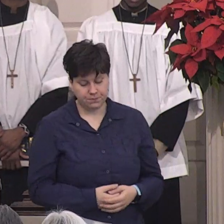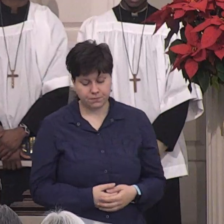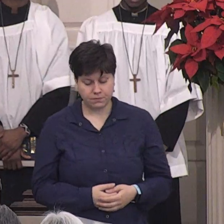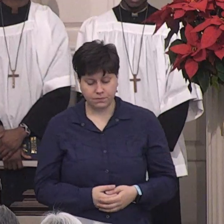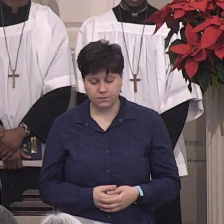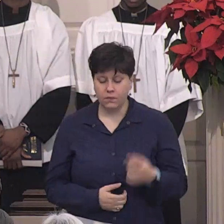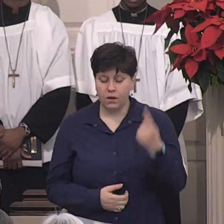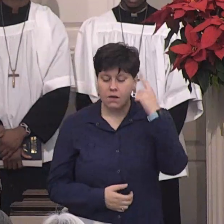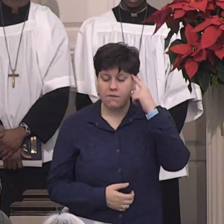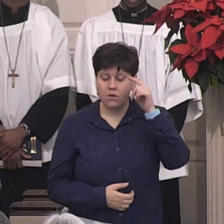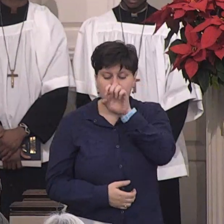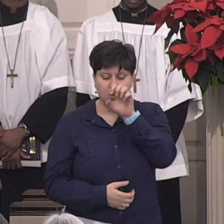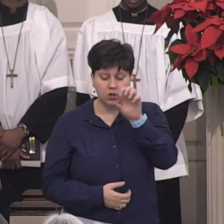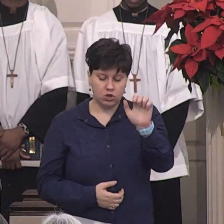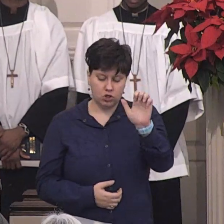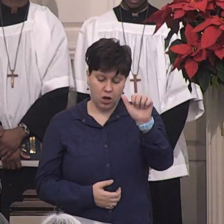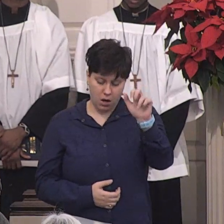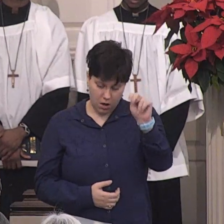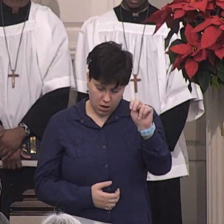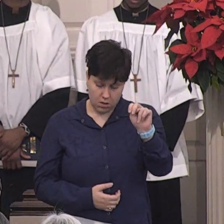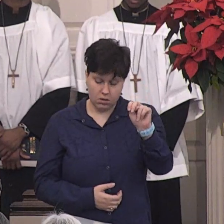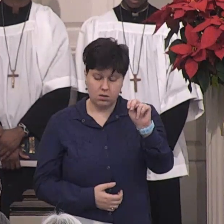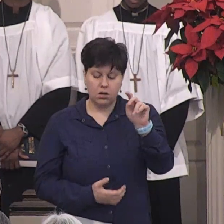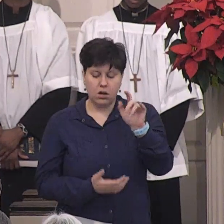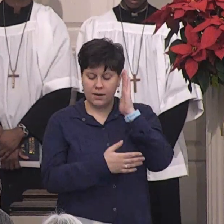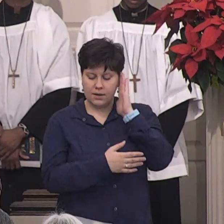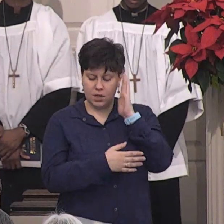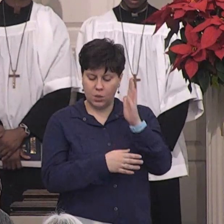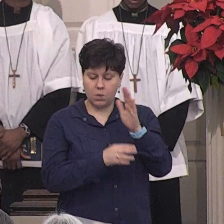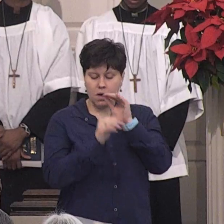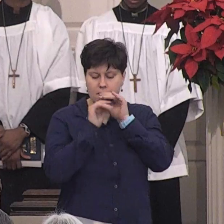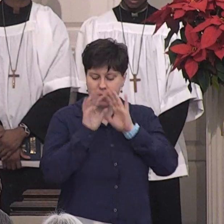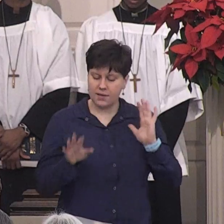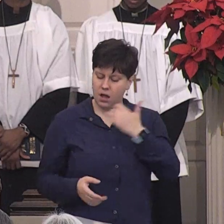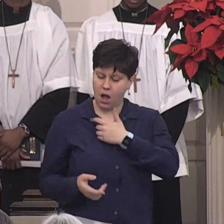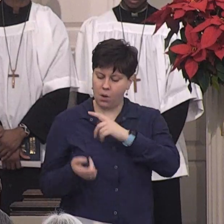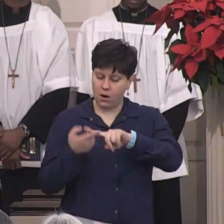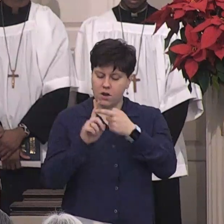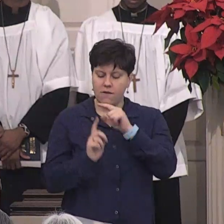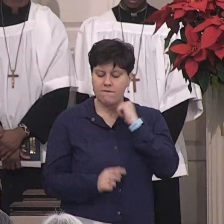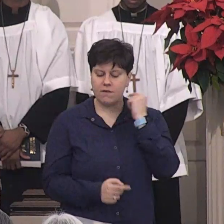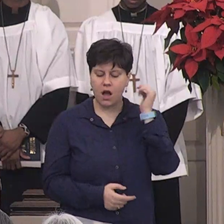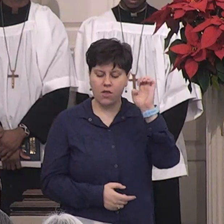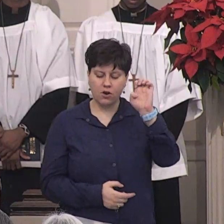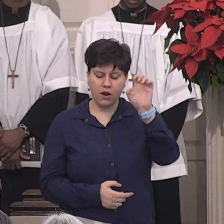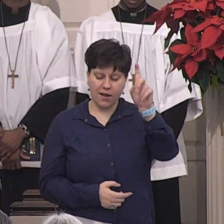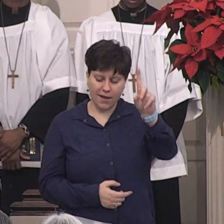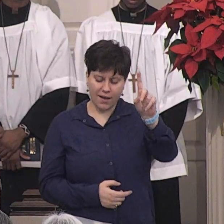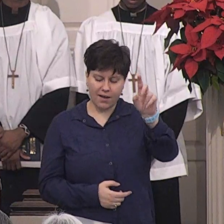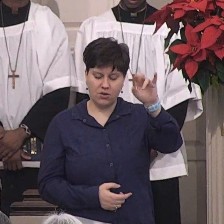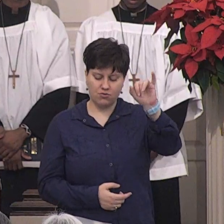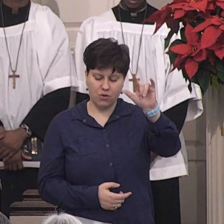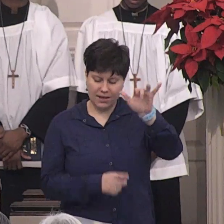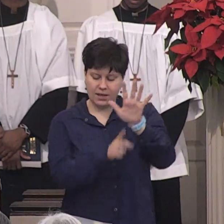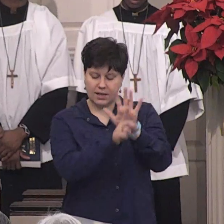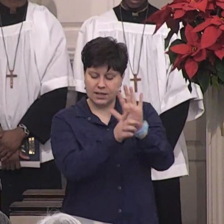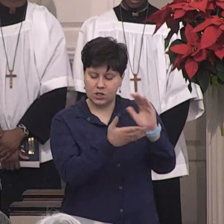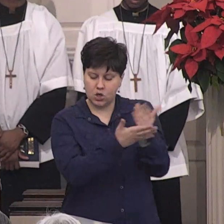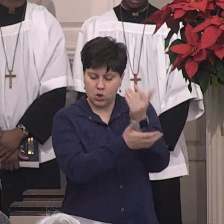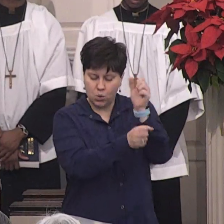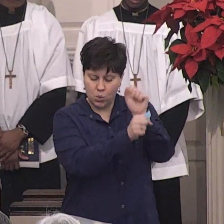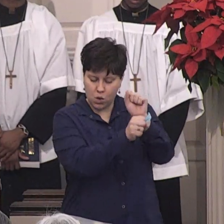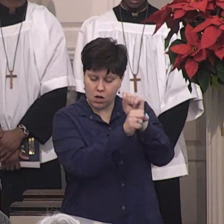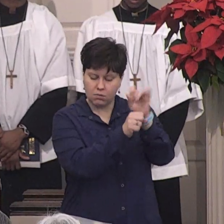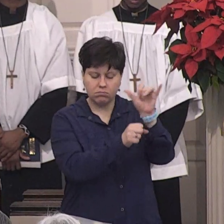of Bishop Sean that he will bless our friend Father Ed Riley's new work as